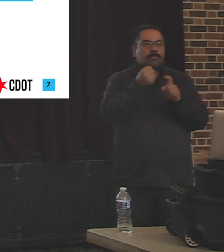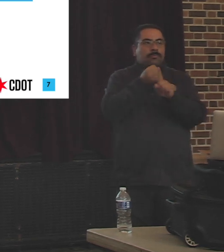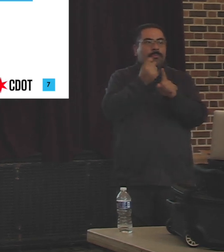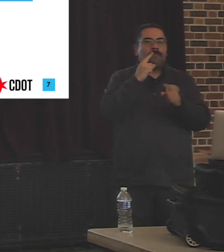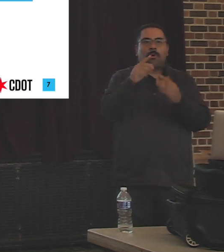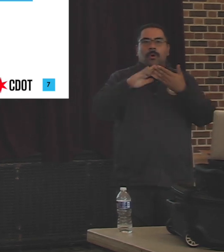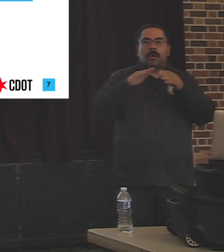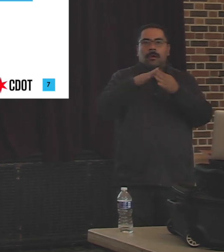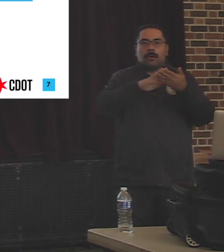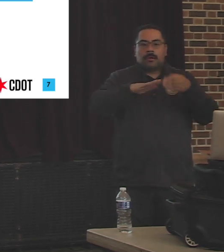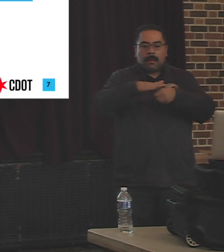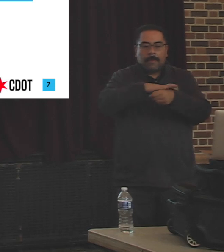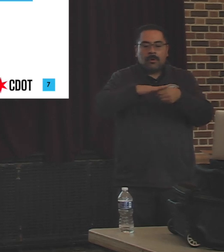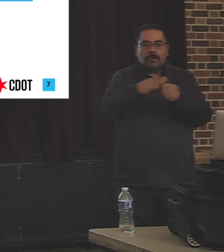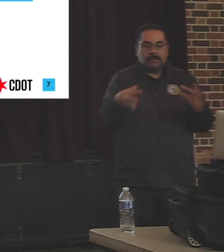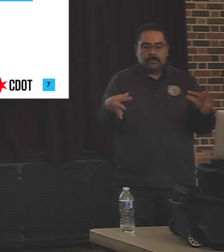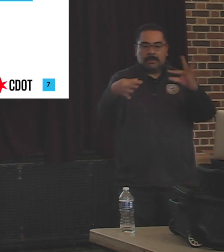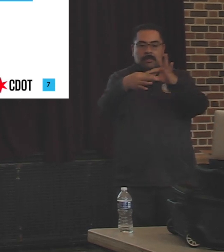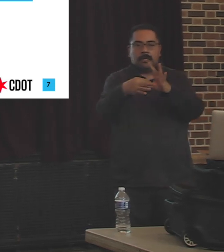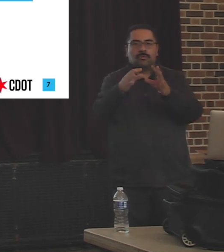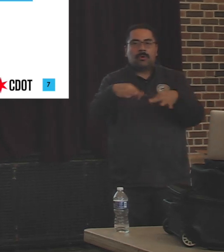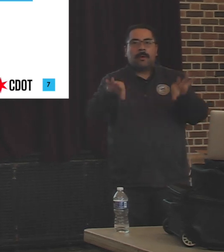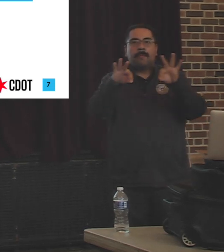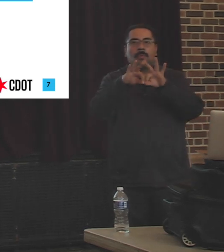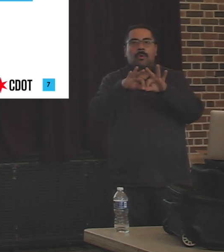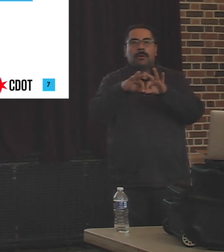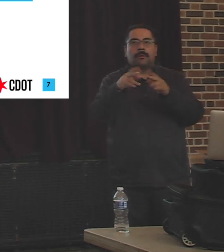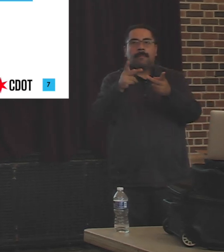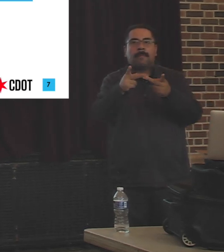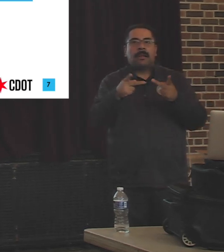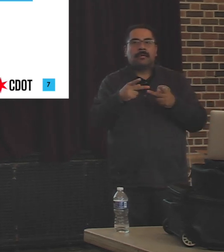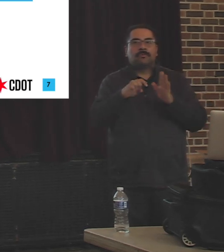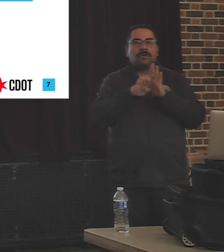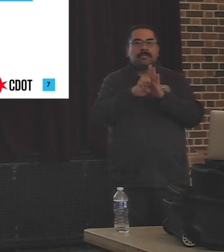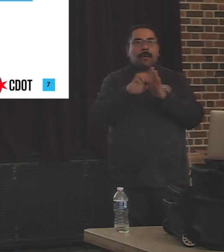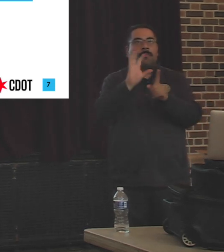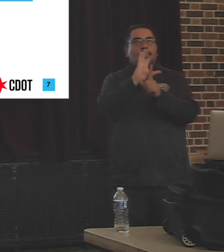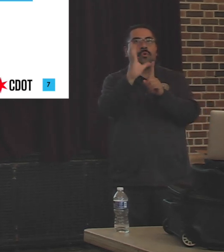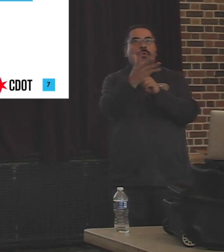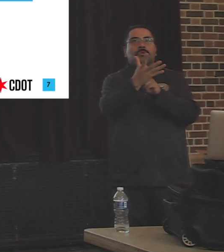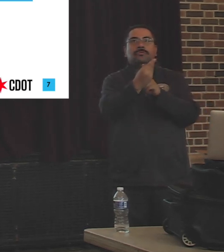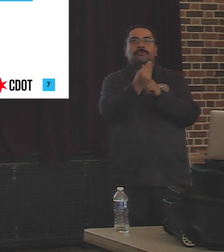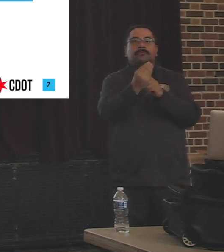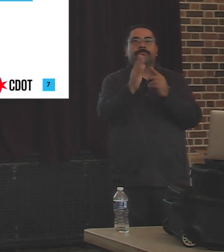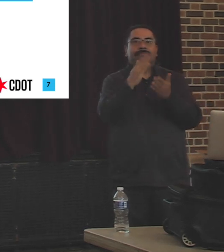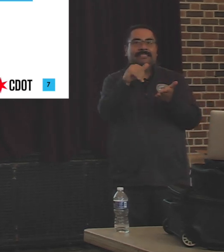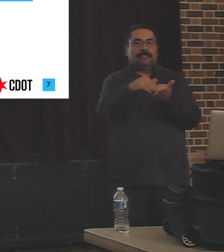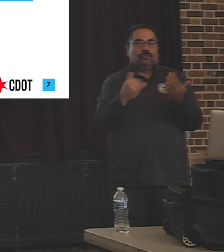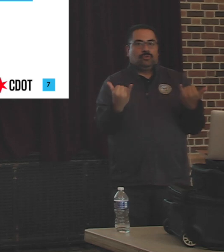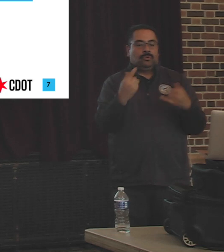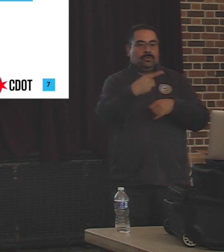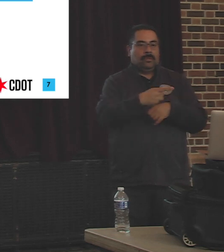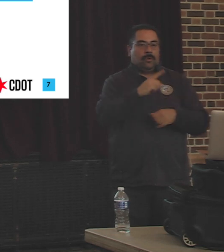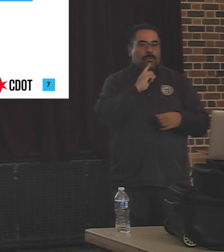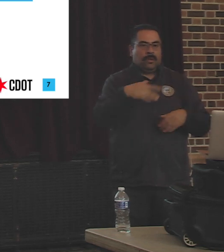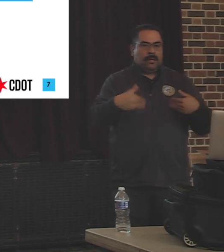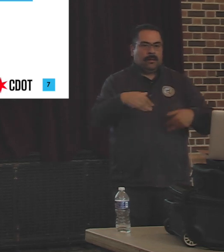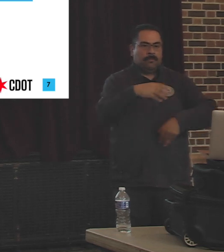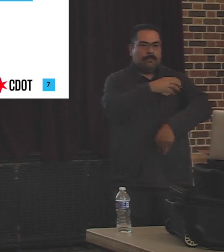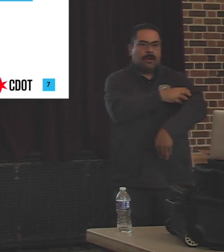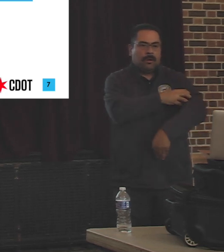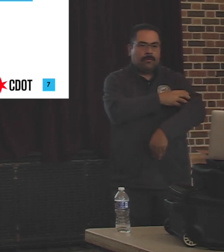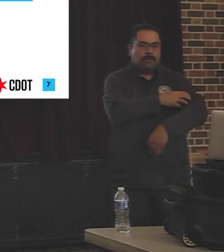community, connecting people to important destinations like the Cultural Center that we're here at today. So that was a really